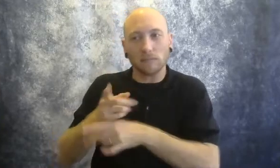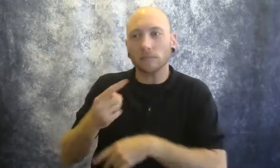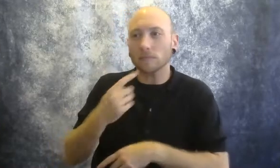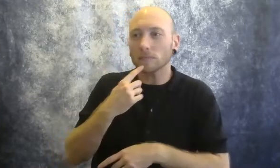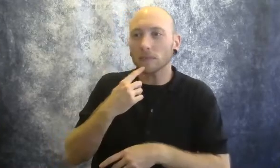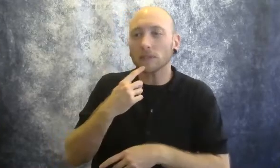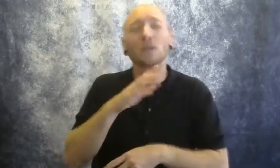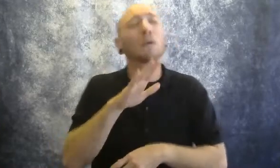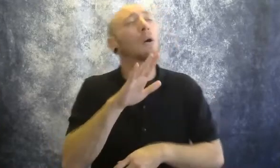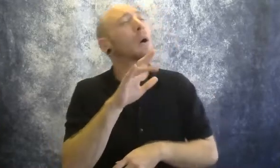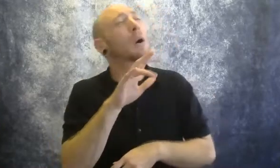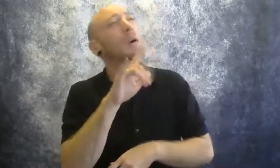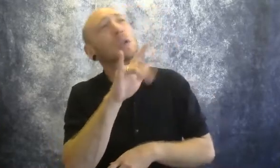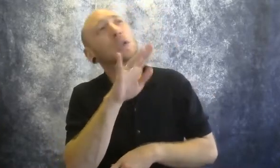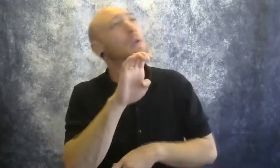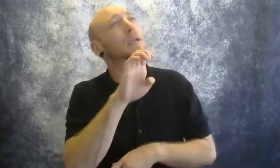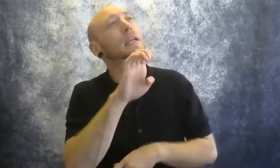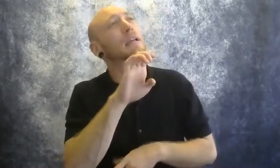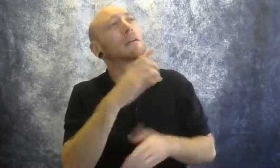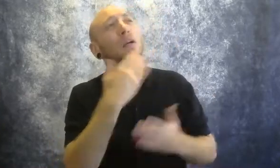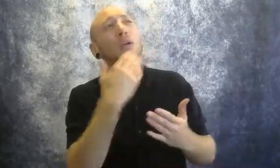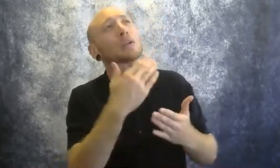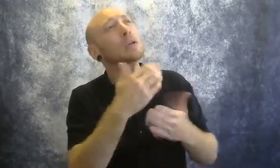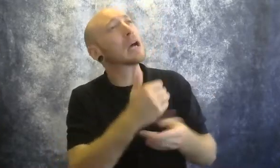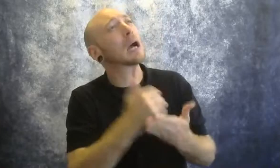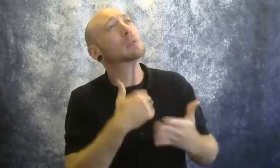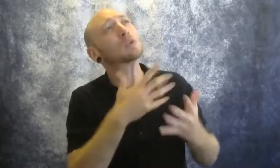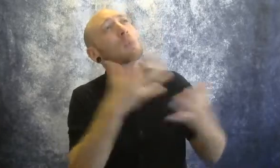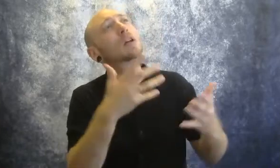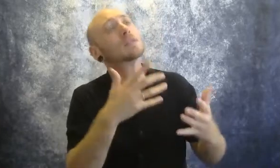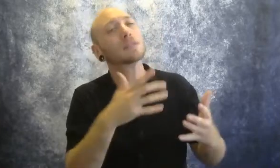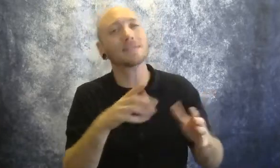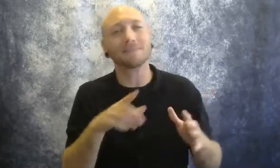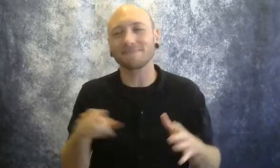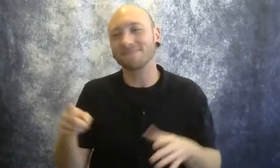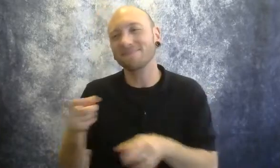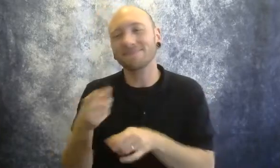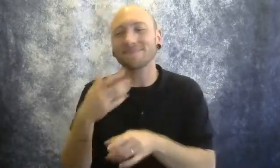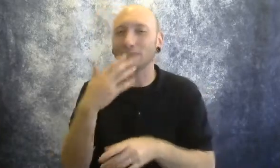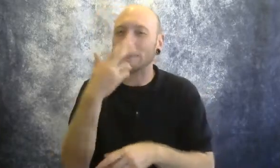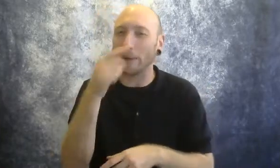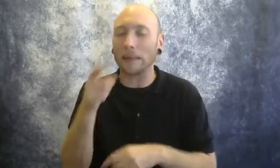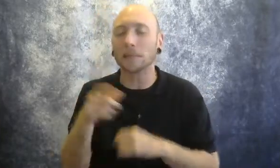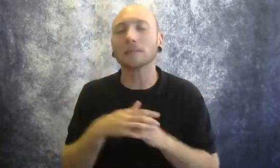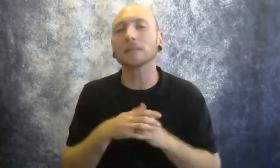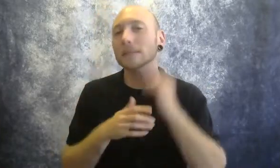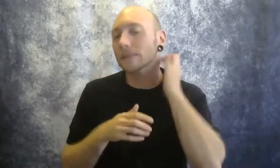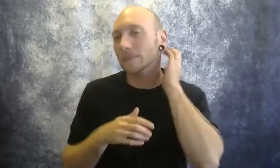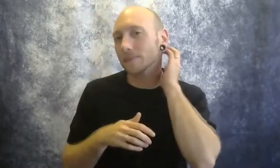Toward the end of it, when I was taking care of her, she says, "Oh, Louie, you're so good to me." And I said, she's got a great